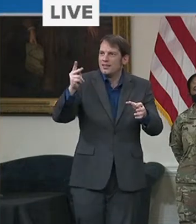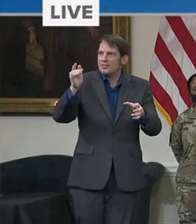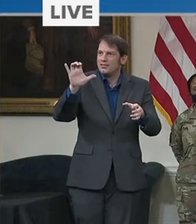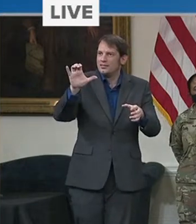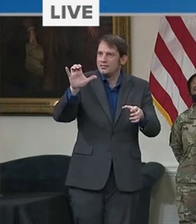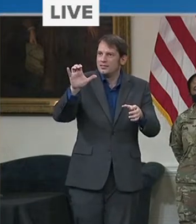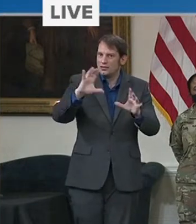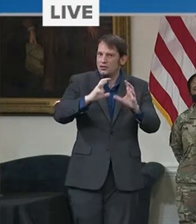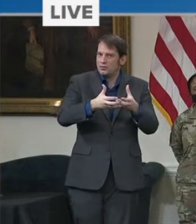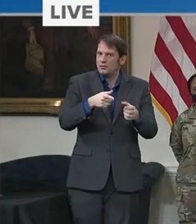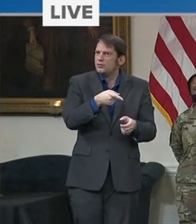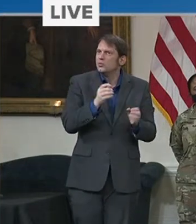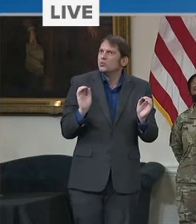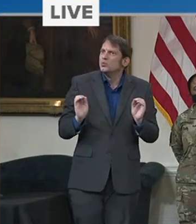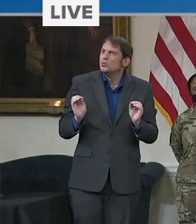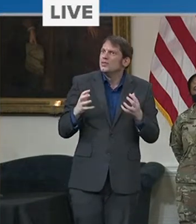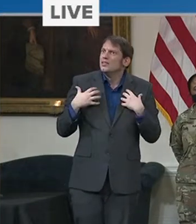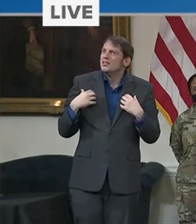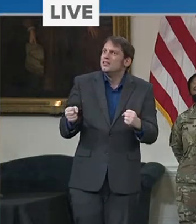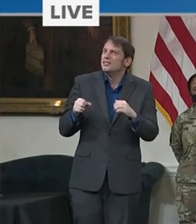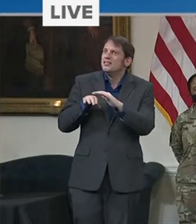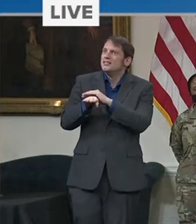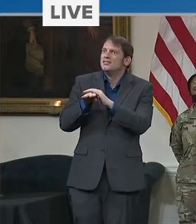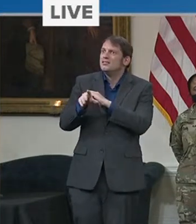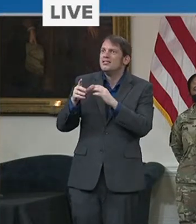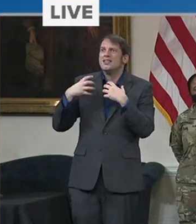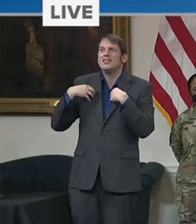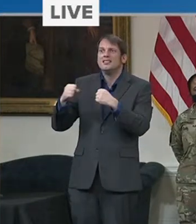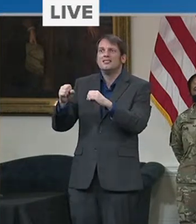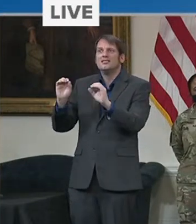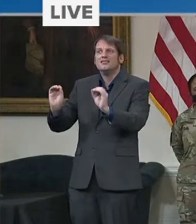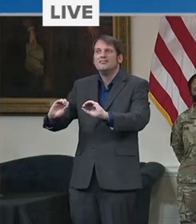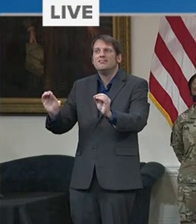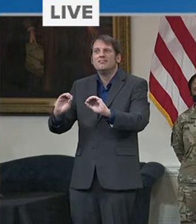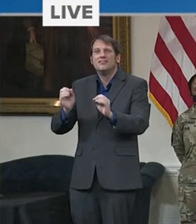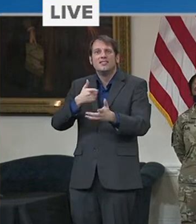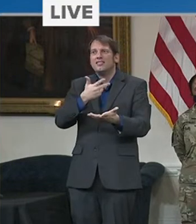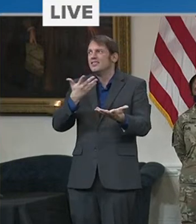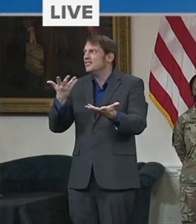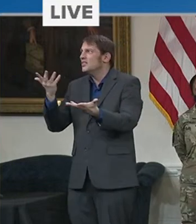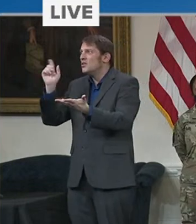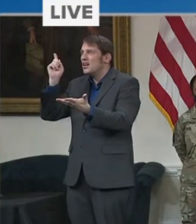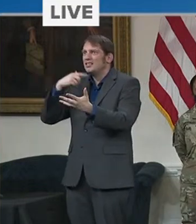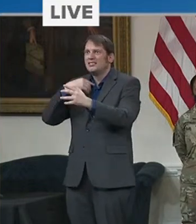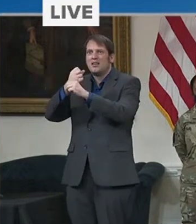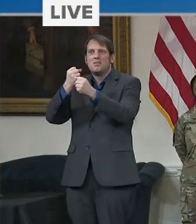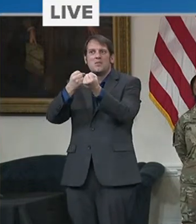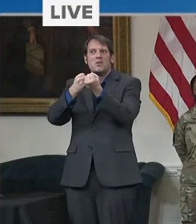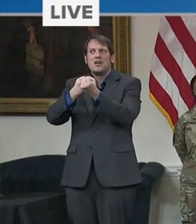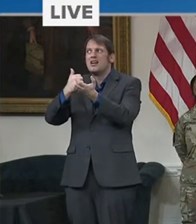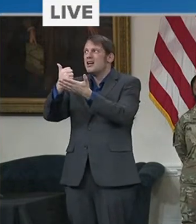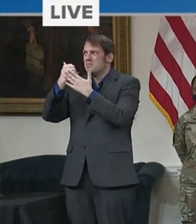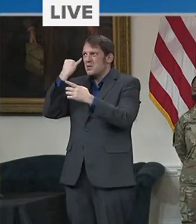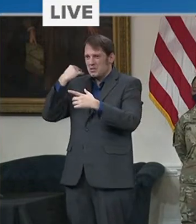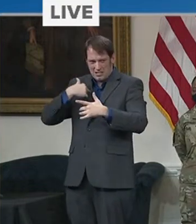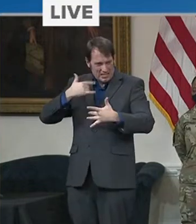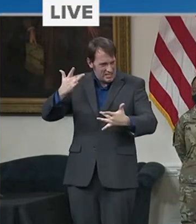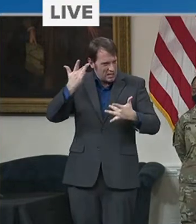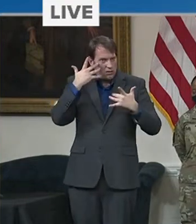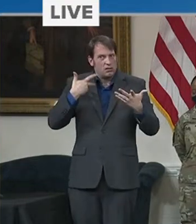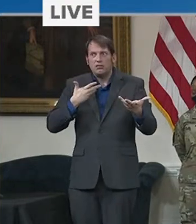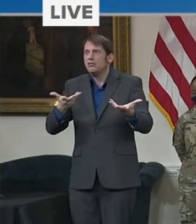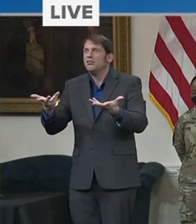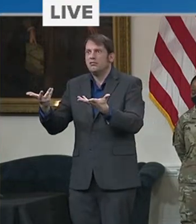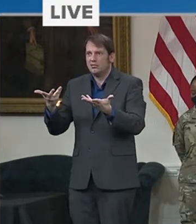literacy as other risk factors for severe COVID-19 infection and death. The fact is, this virus